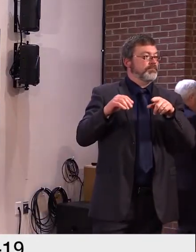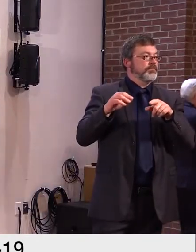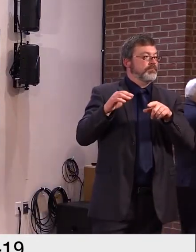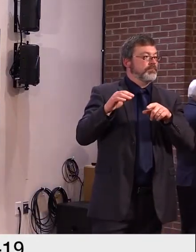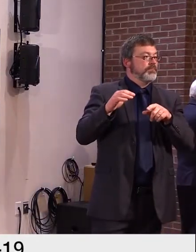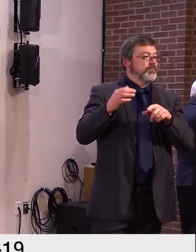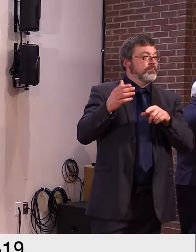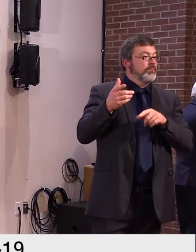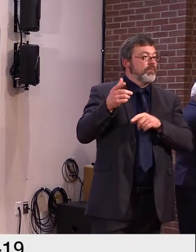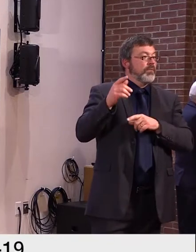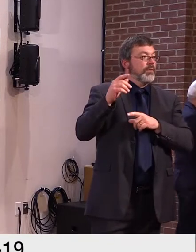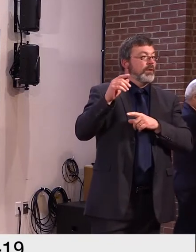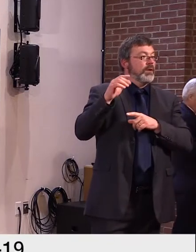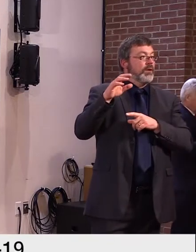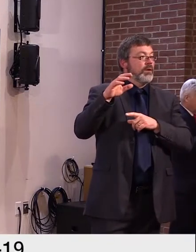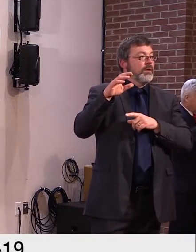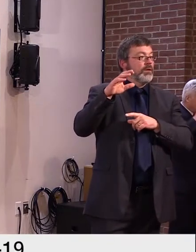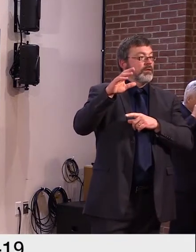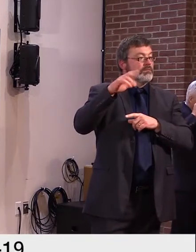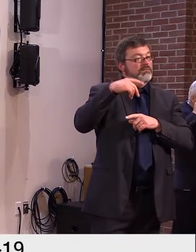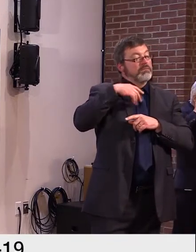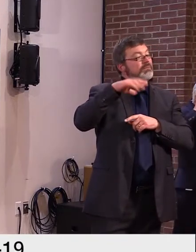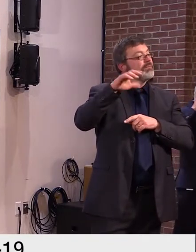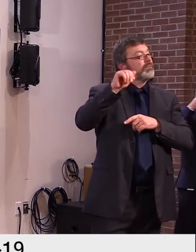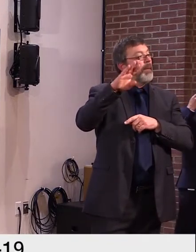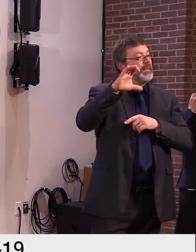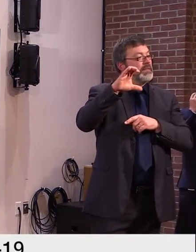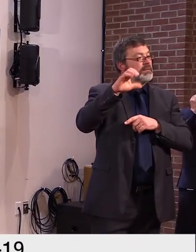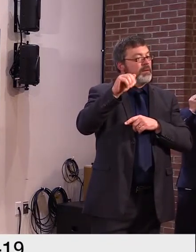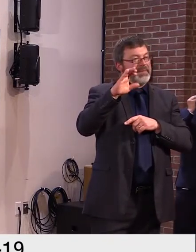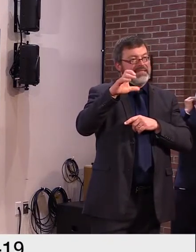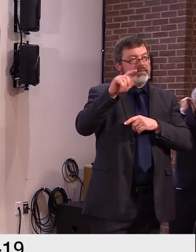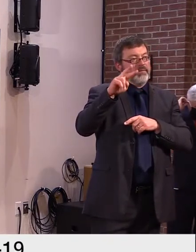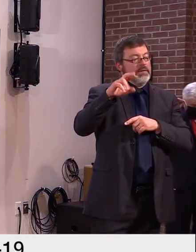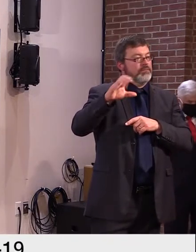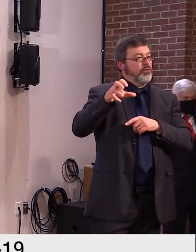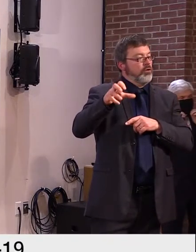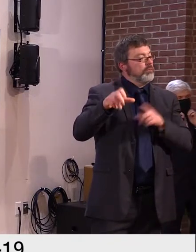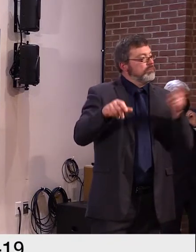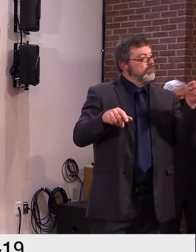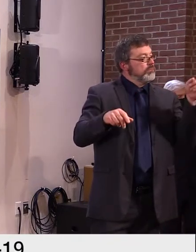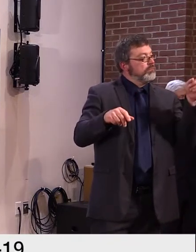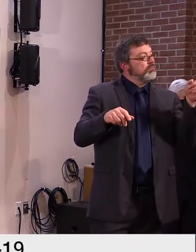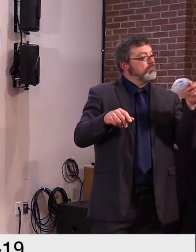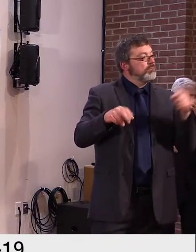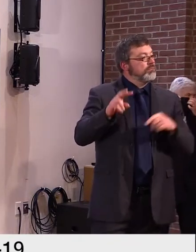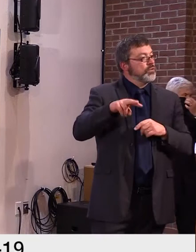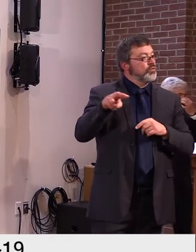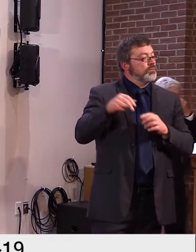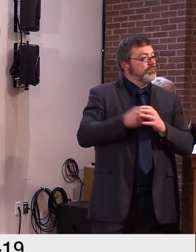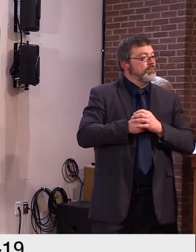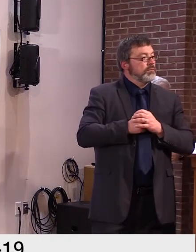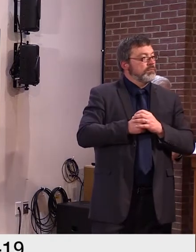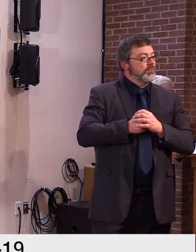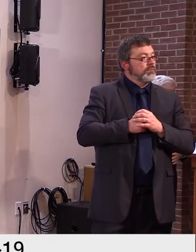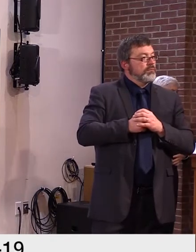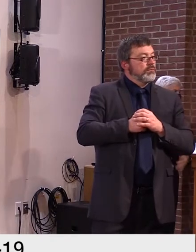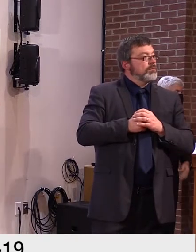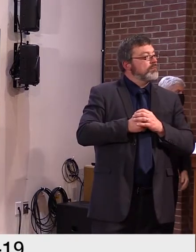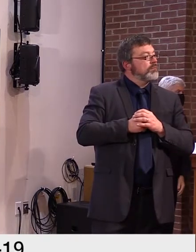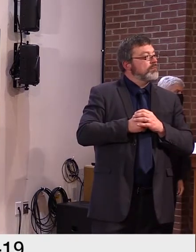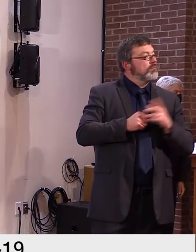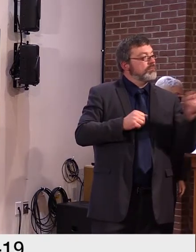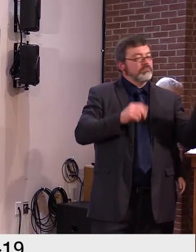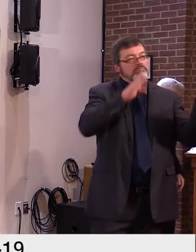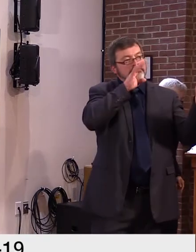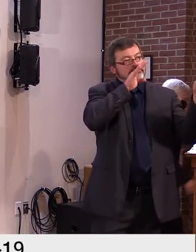So Vermont being what it is in the fall, it's not a stretch to imagine populations from Massachusetts and maybe some of the more